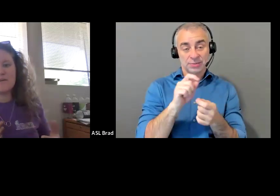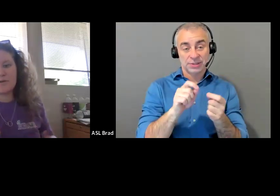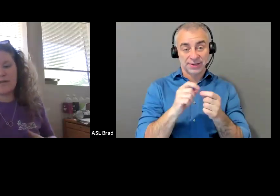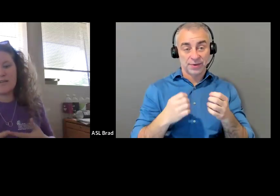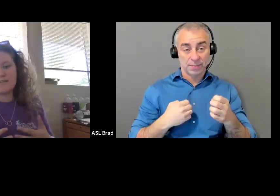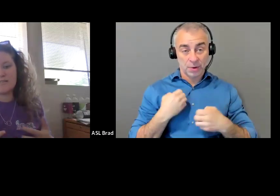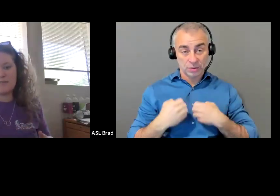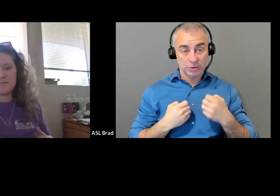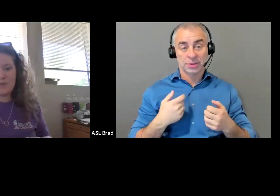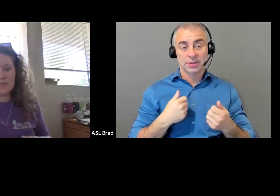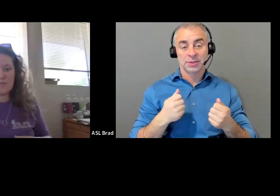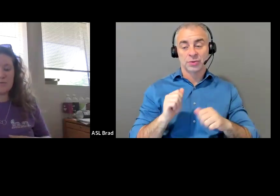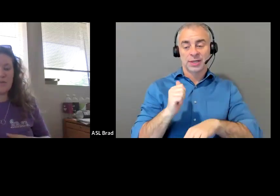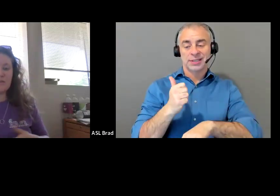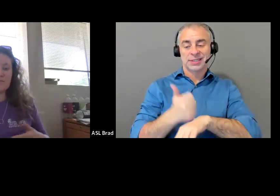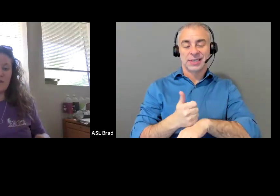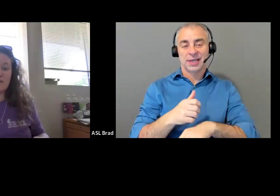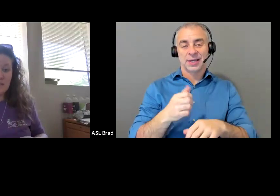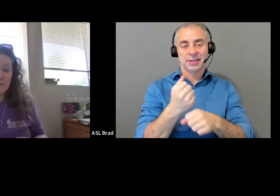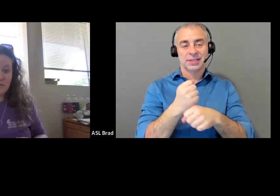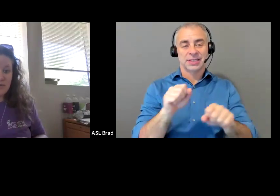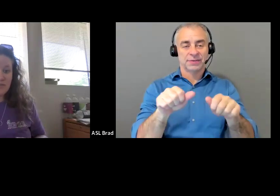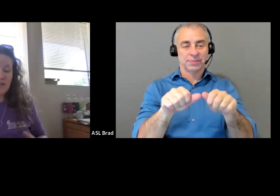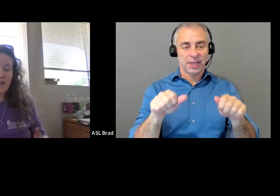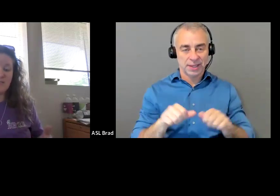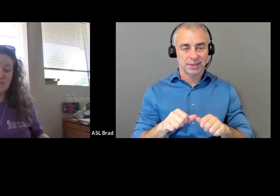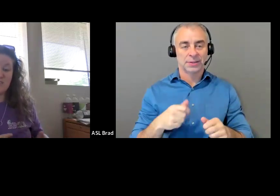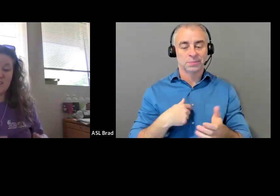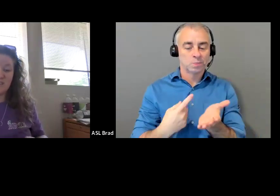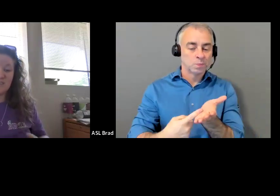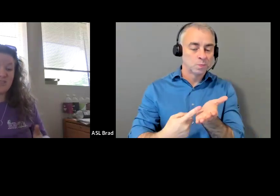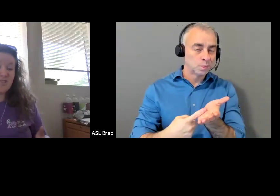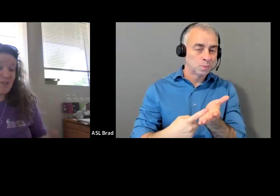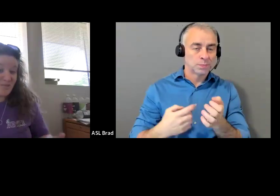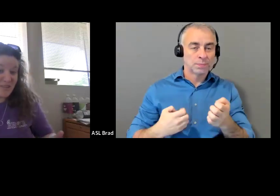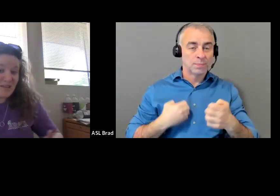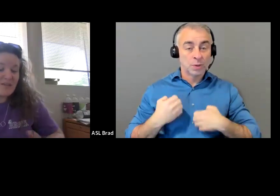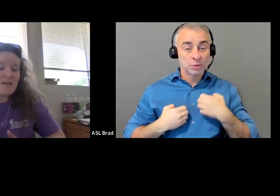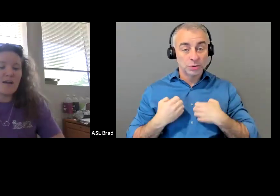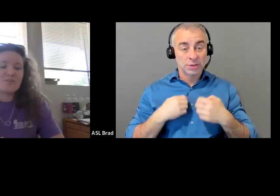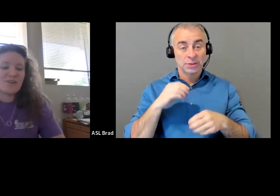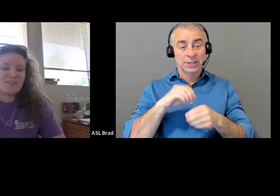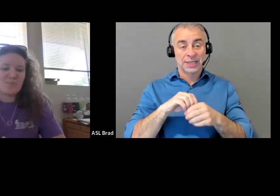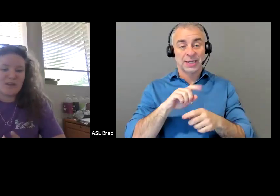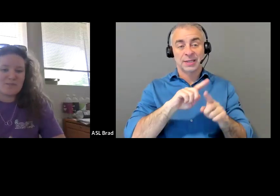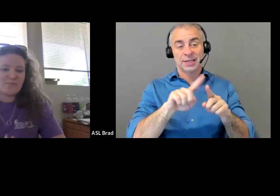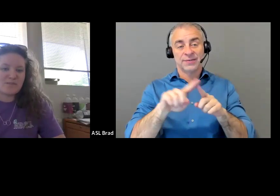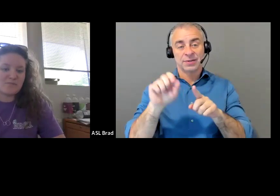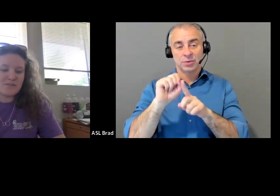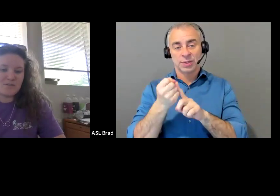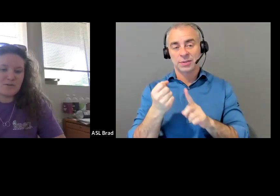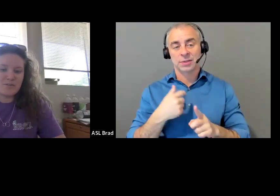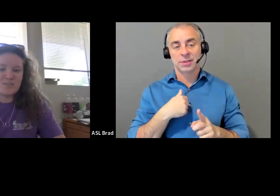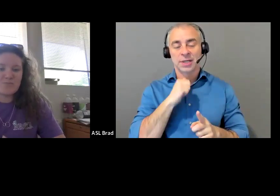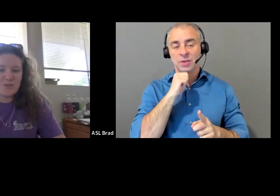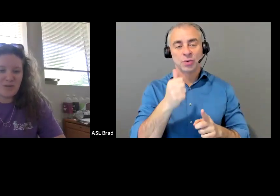to create a safe space where we can address the emotions and kind of different scenarios generally. I try not to bring up